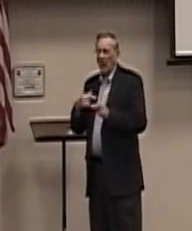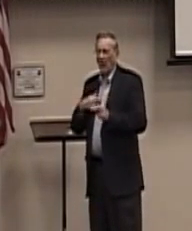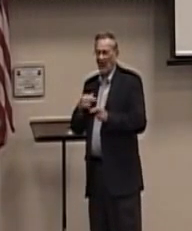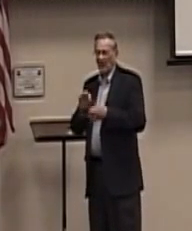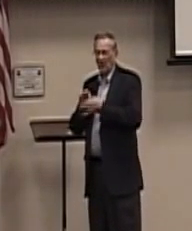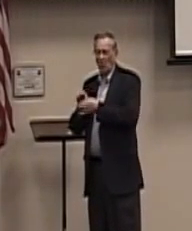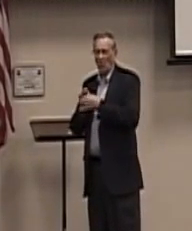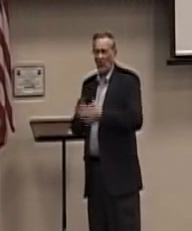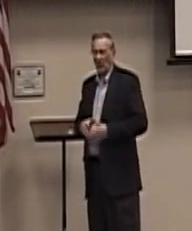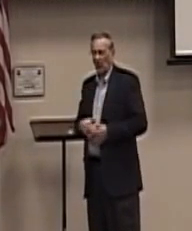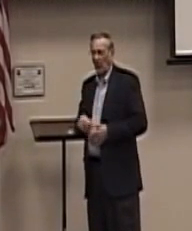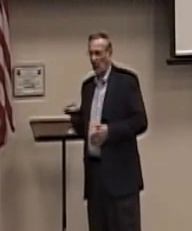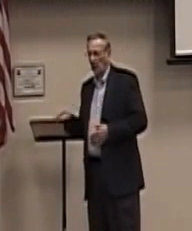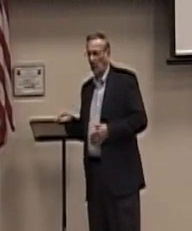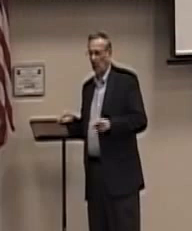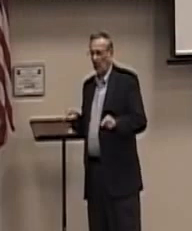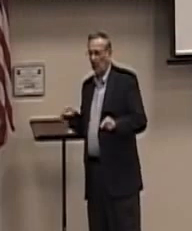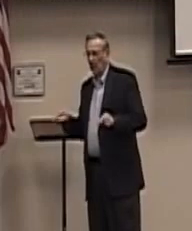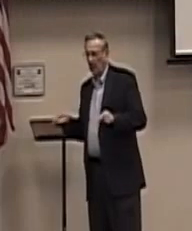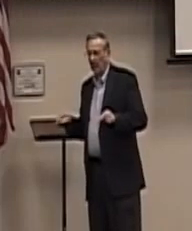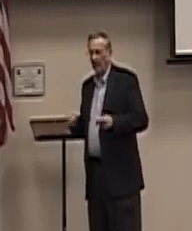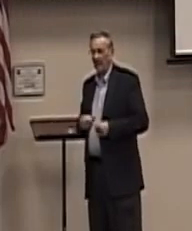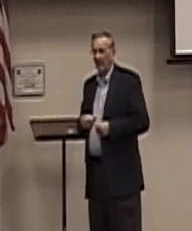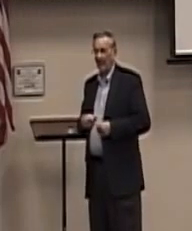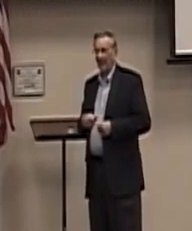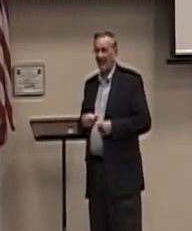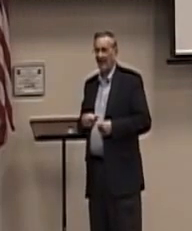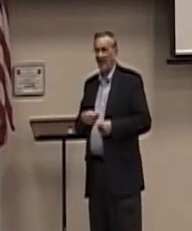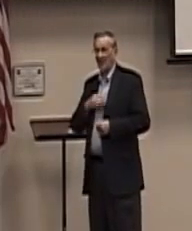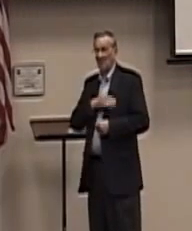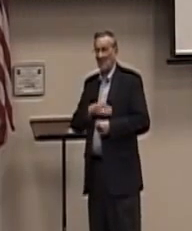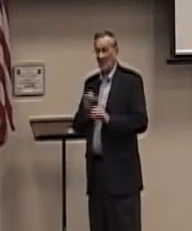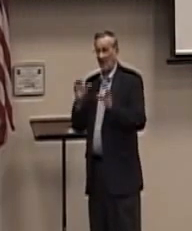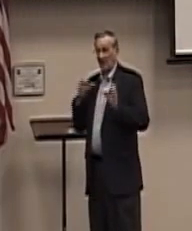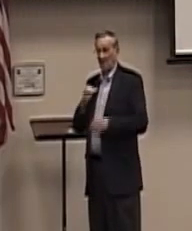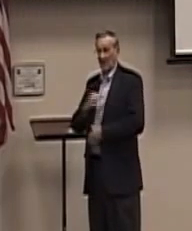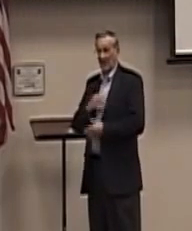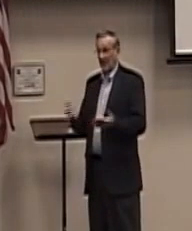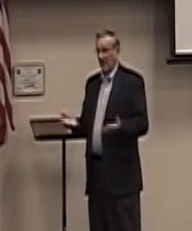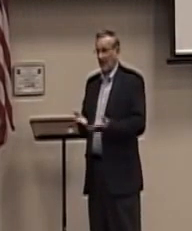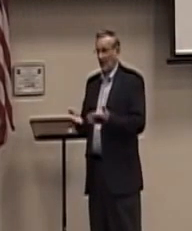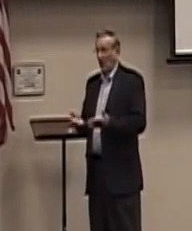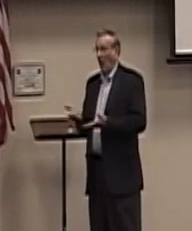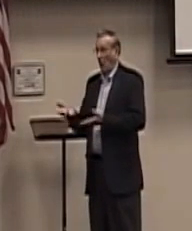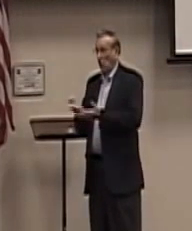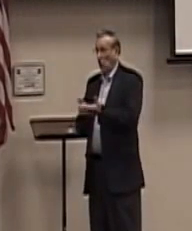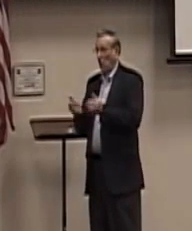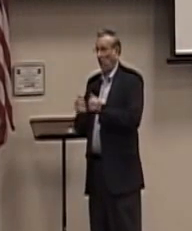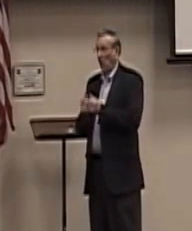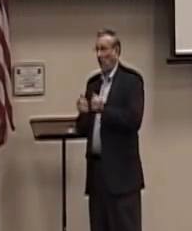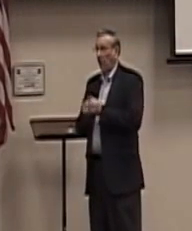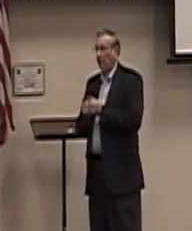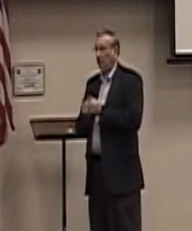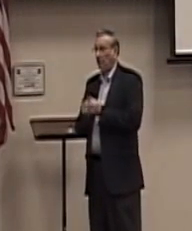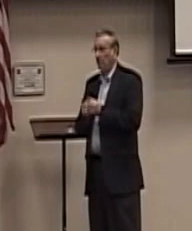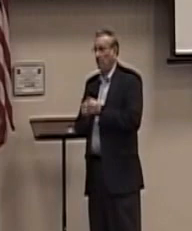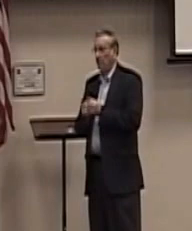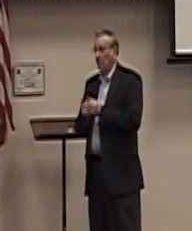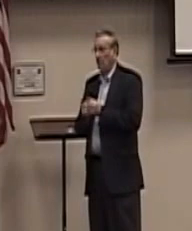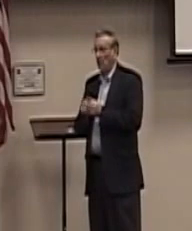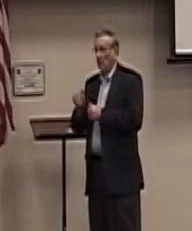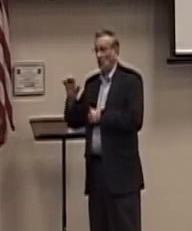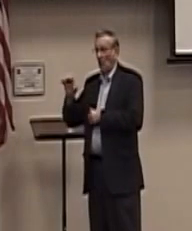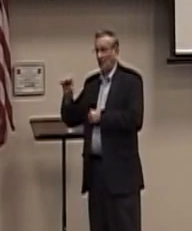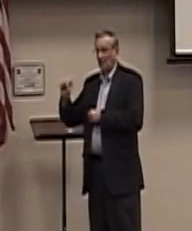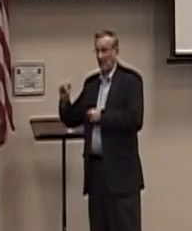coordinator. And on the mission committee here at Sunset, I serve with Charles